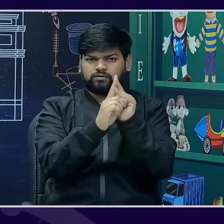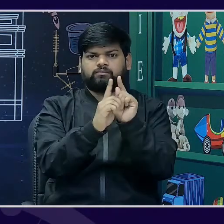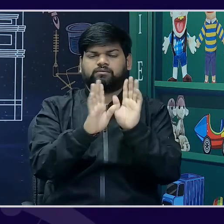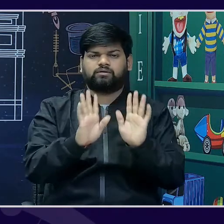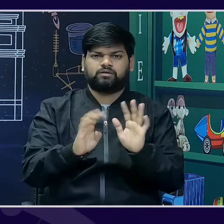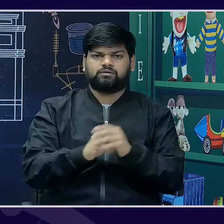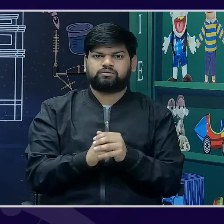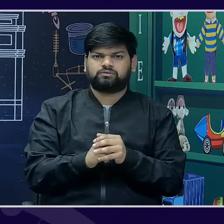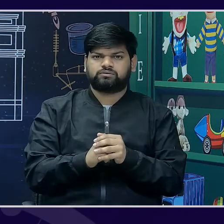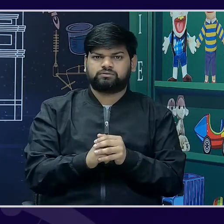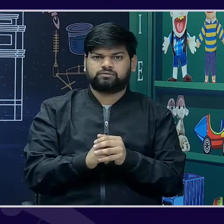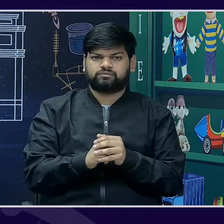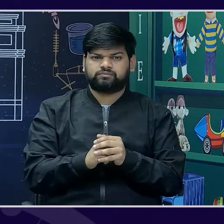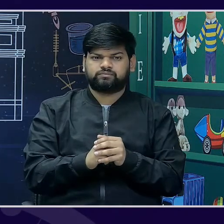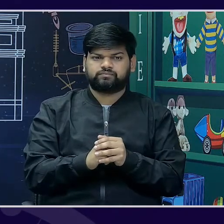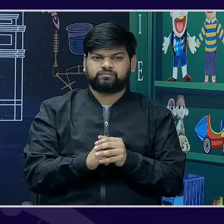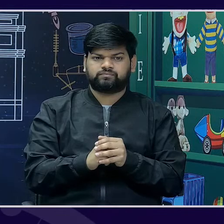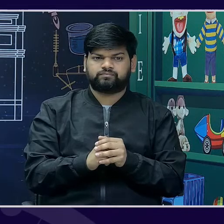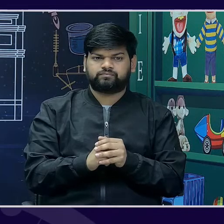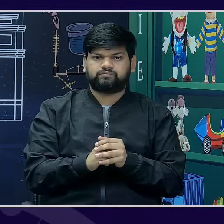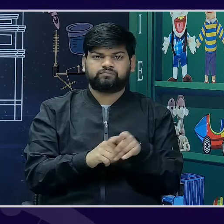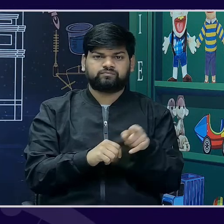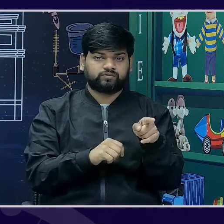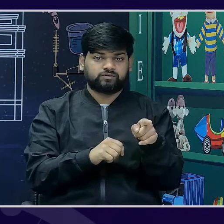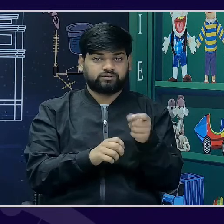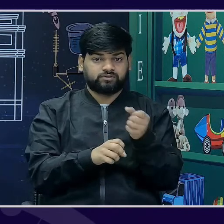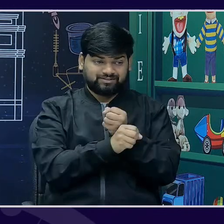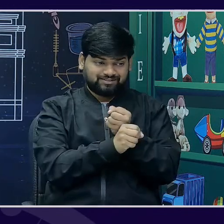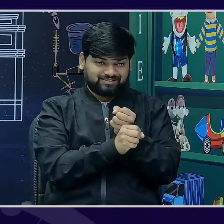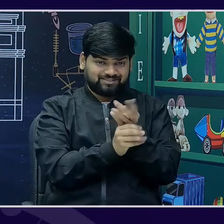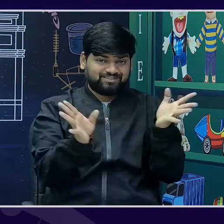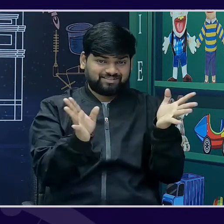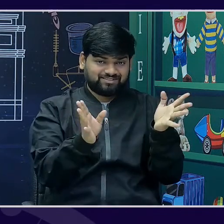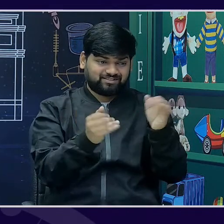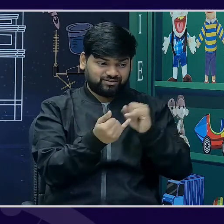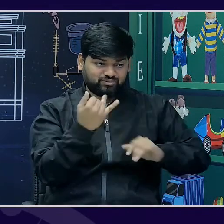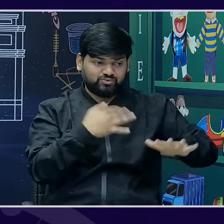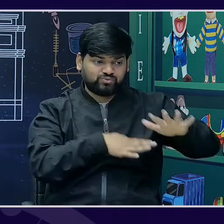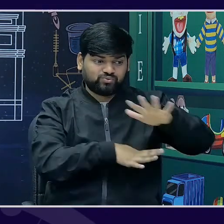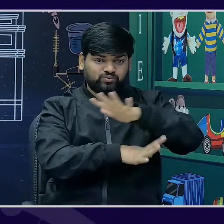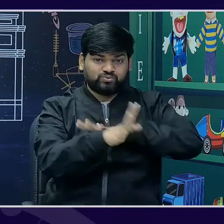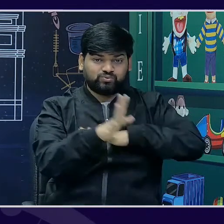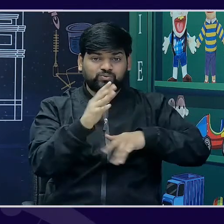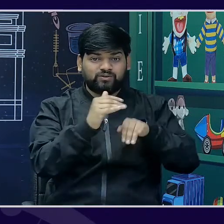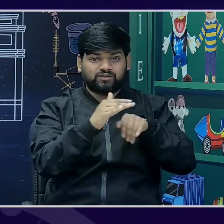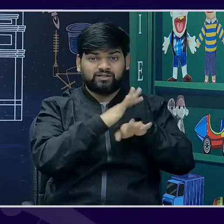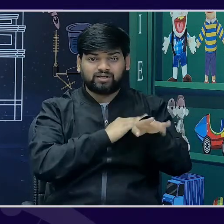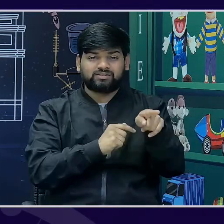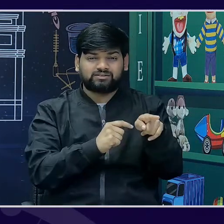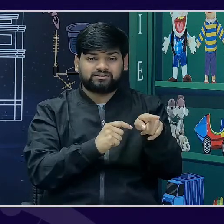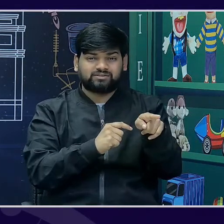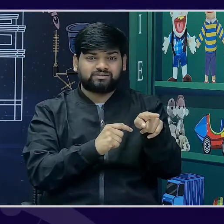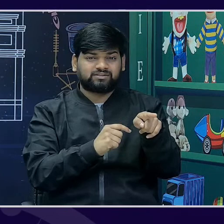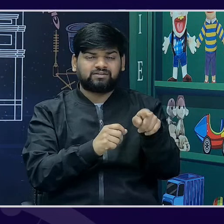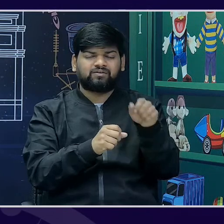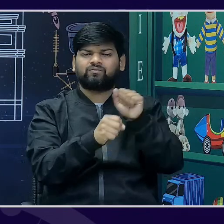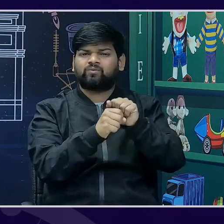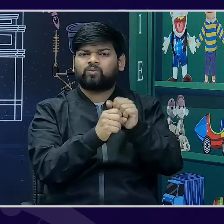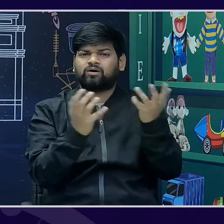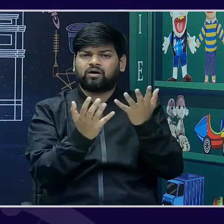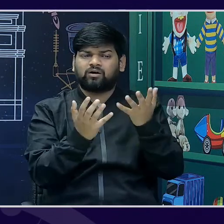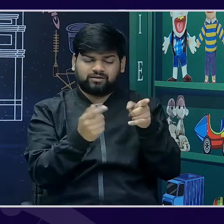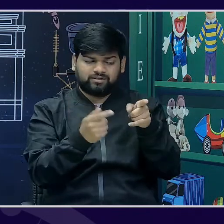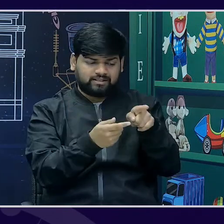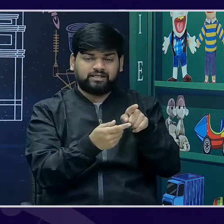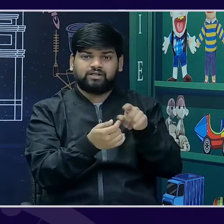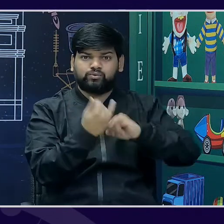the, I should say, the normal stream with everyone else in the society, what are the changes, how it can be worked upon, and also